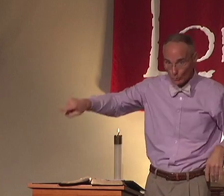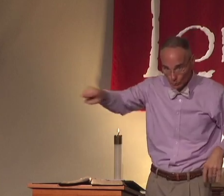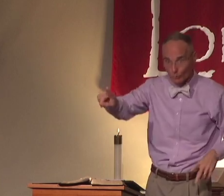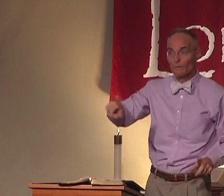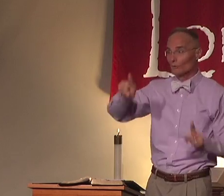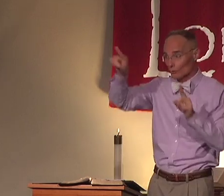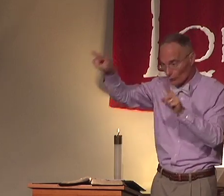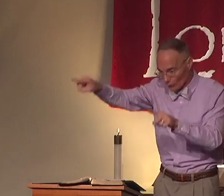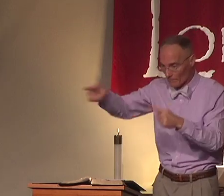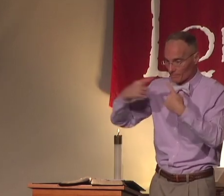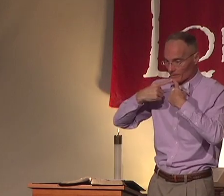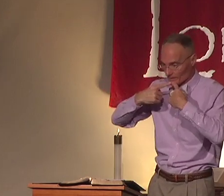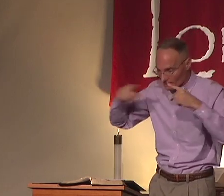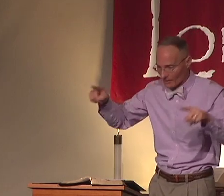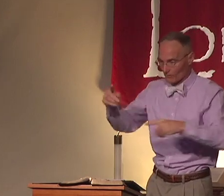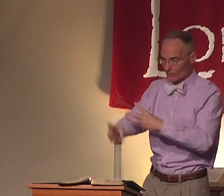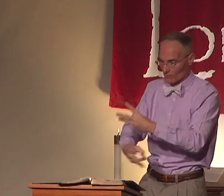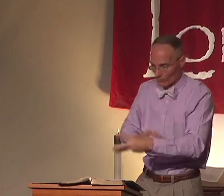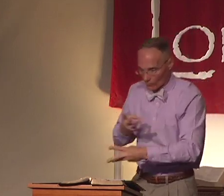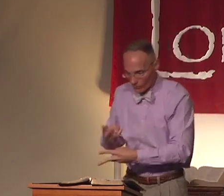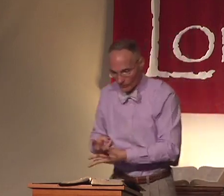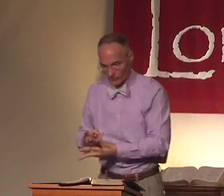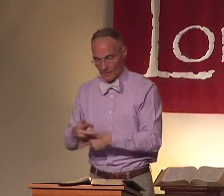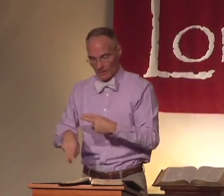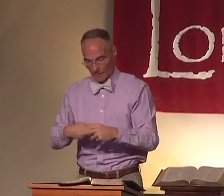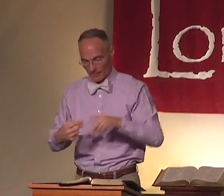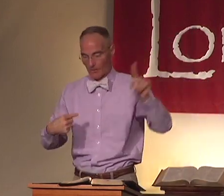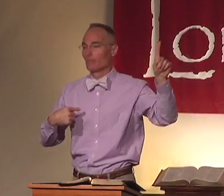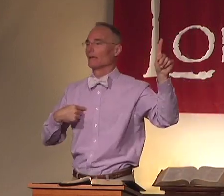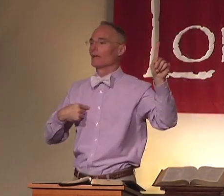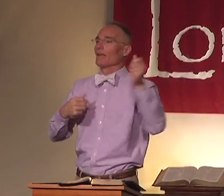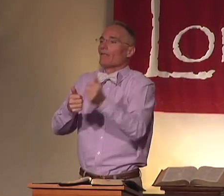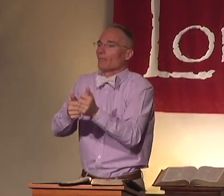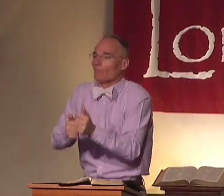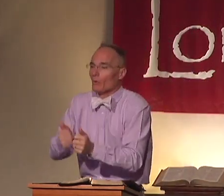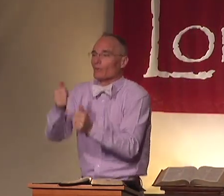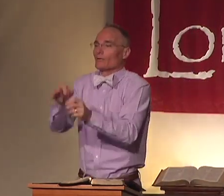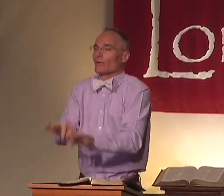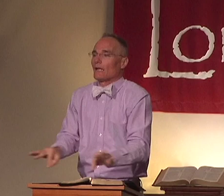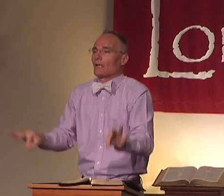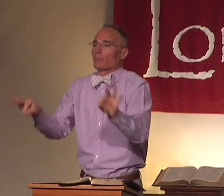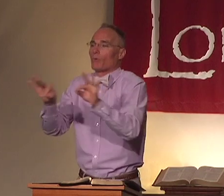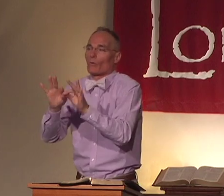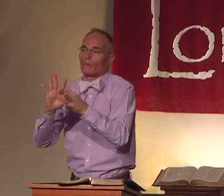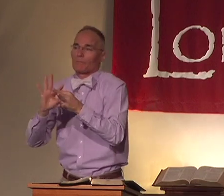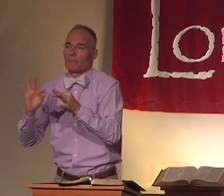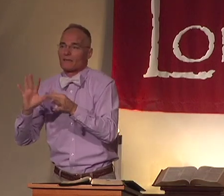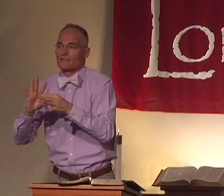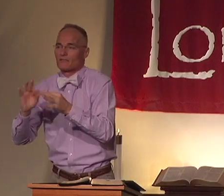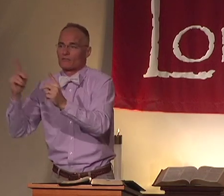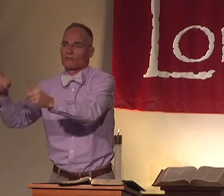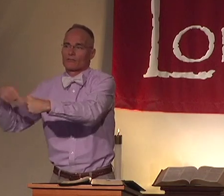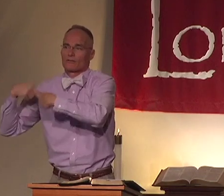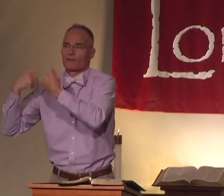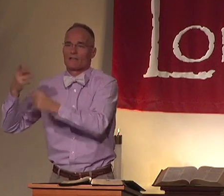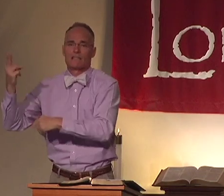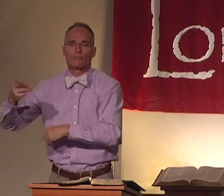And now I'm sending you to go and proclaim to the world about me, the most important